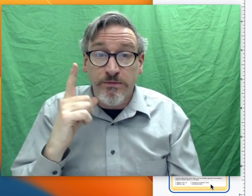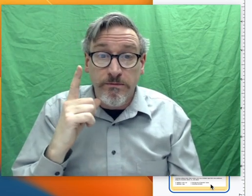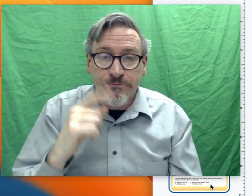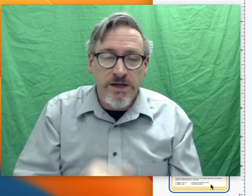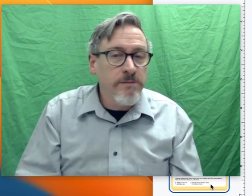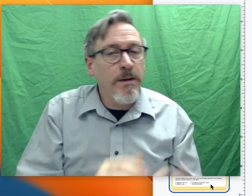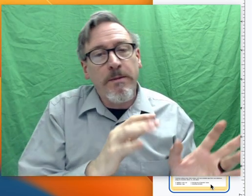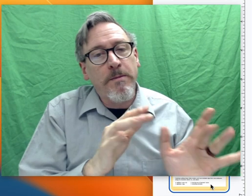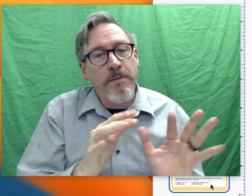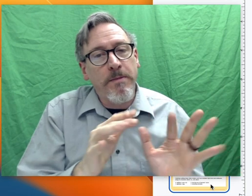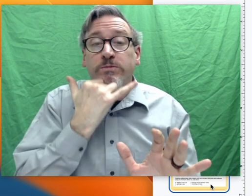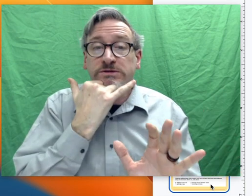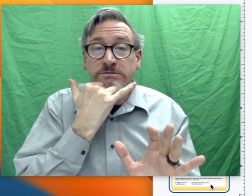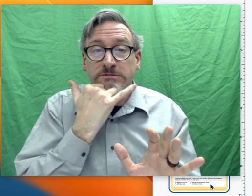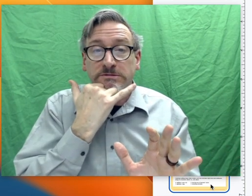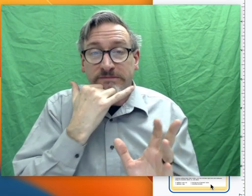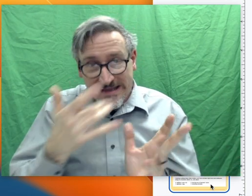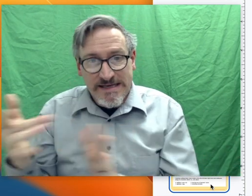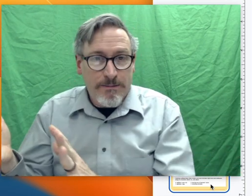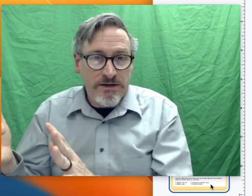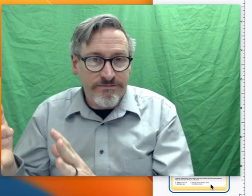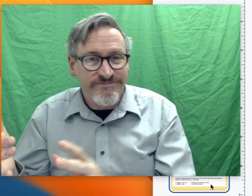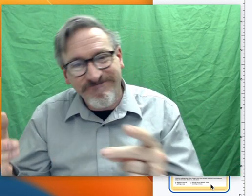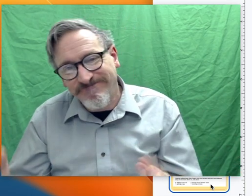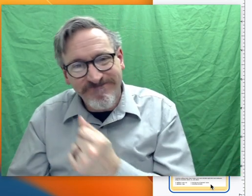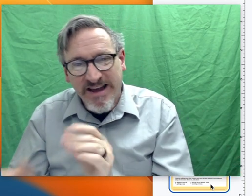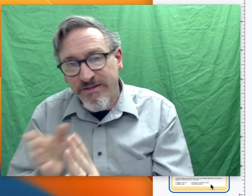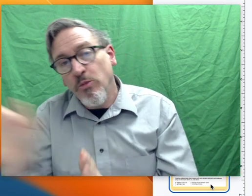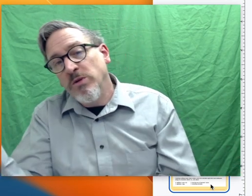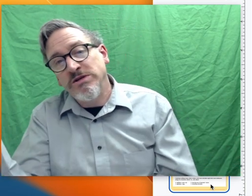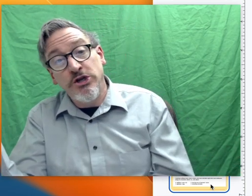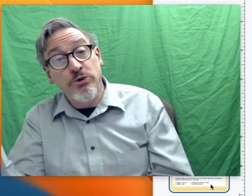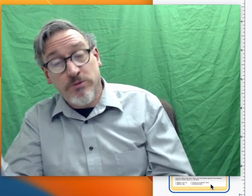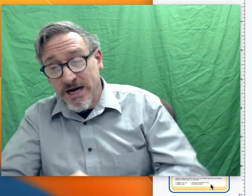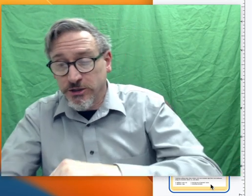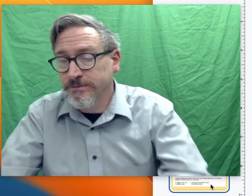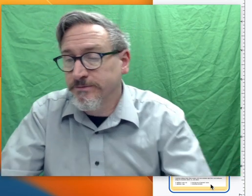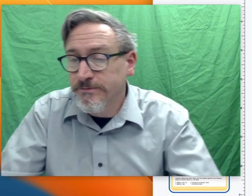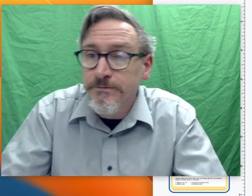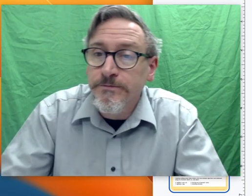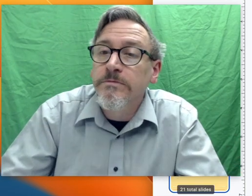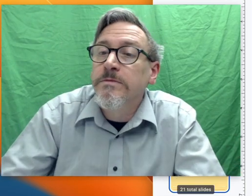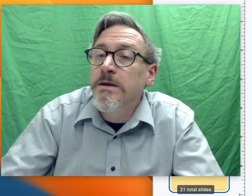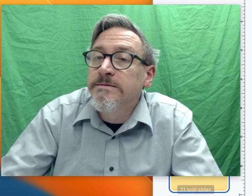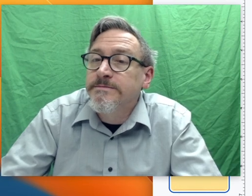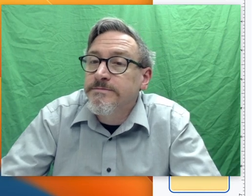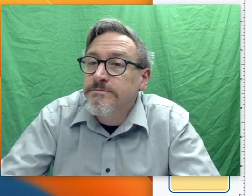oop, oops, this happened. And then what was the new direction?